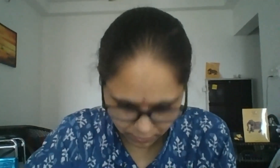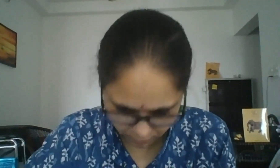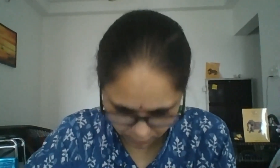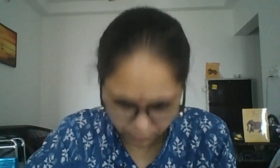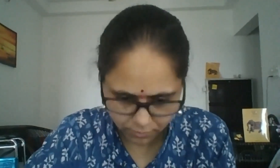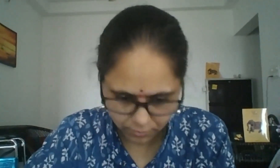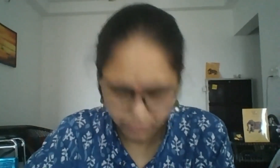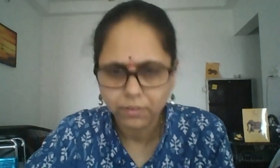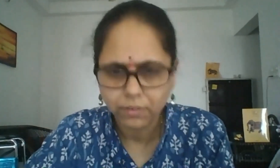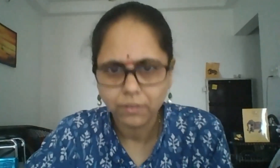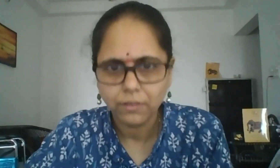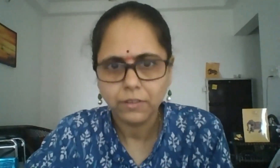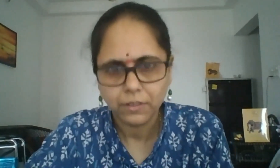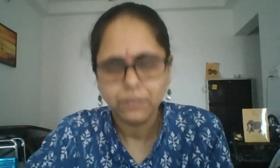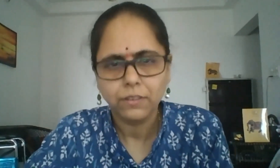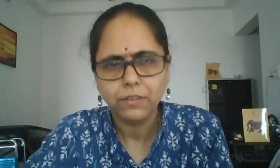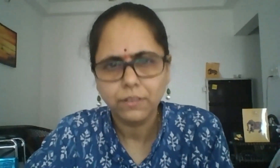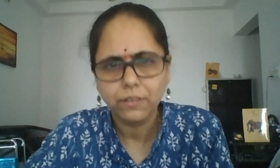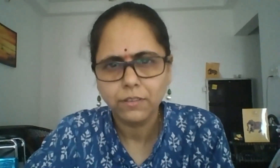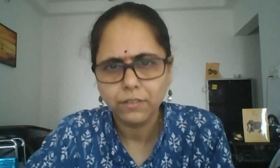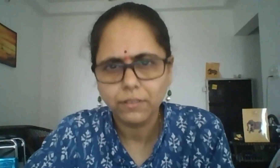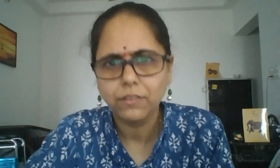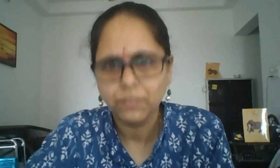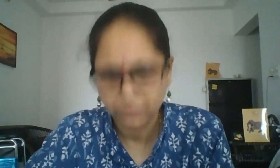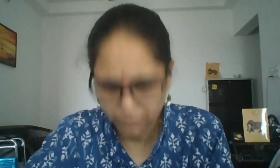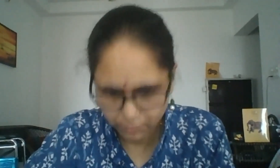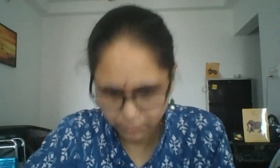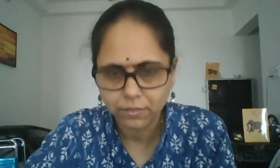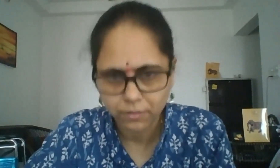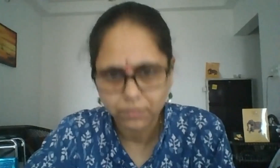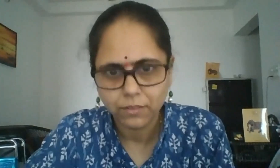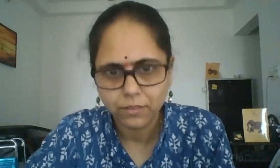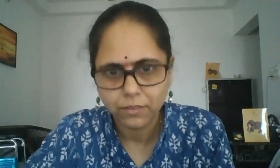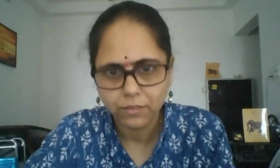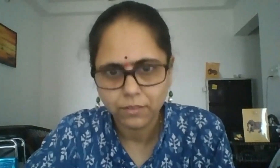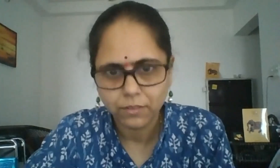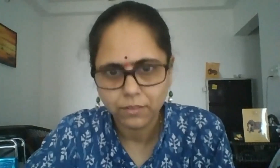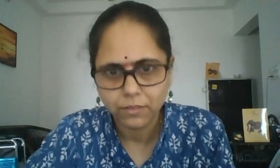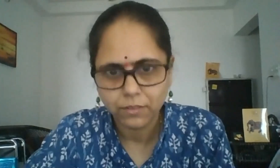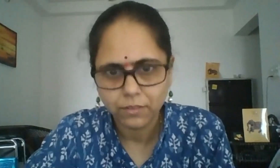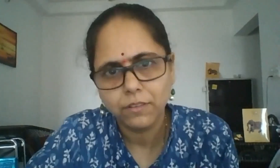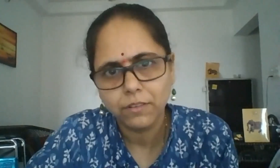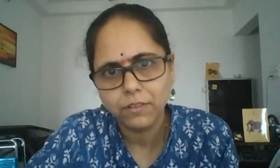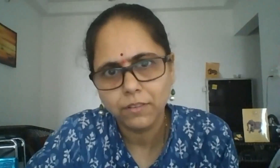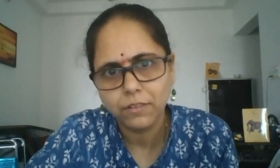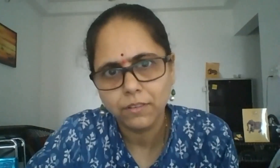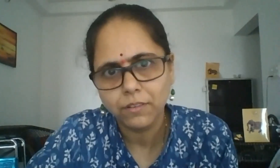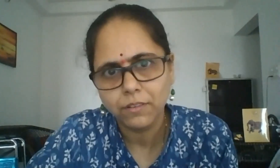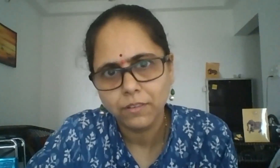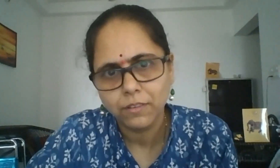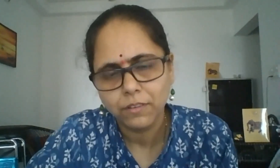like blind people, if we train activating midbrain, can they see?